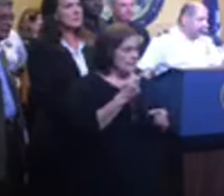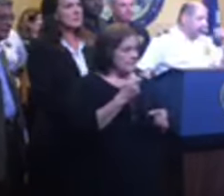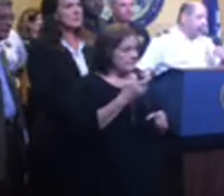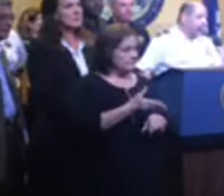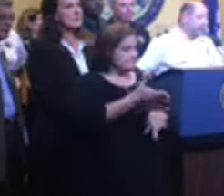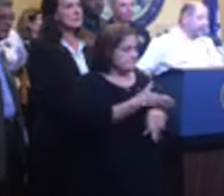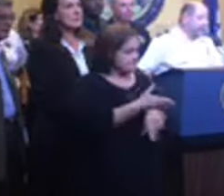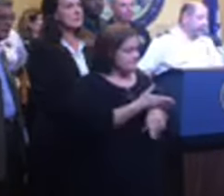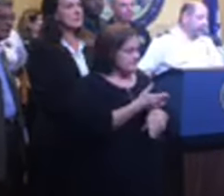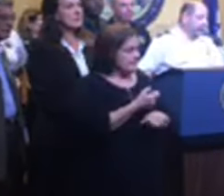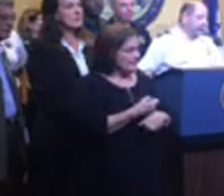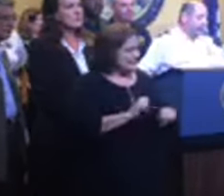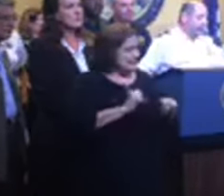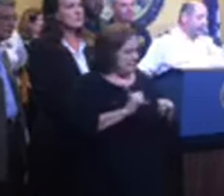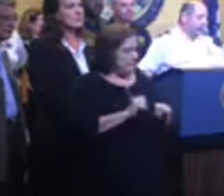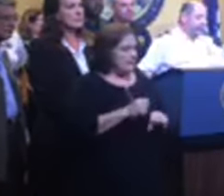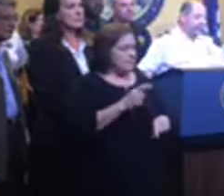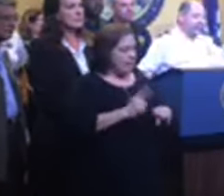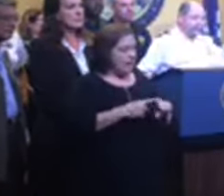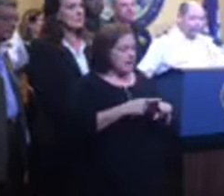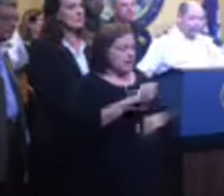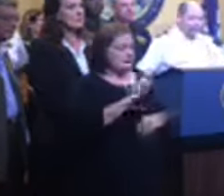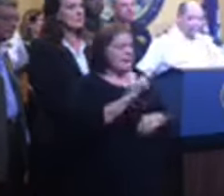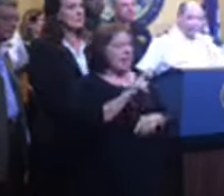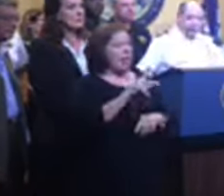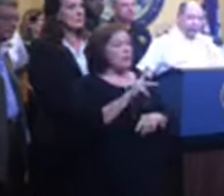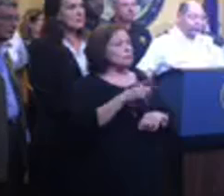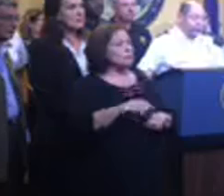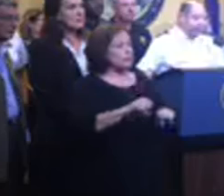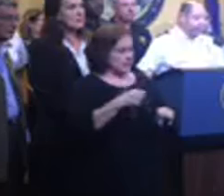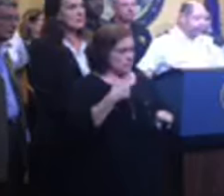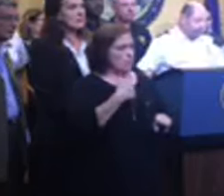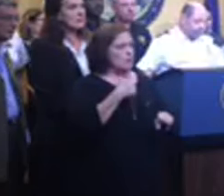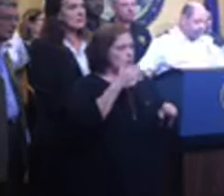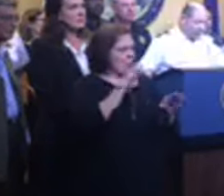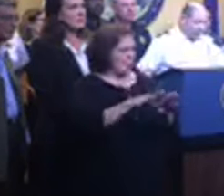and Elk open fully by tonight. So,